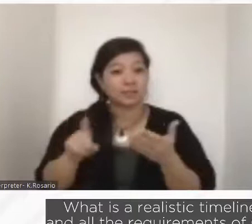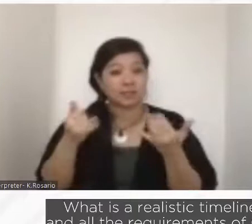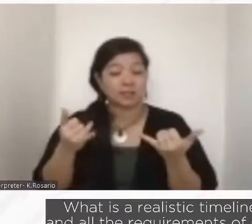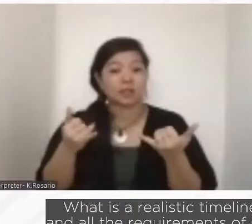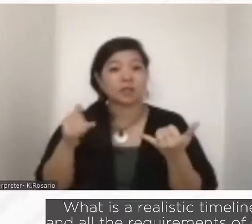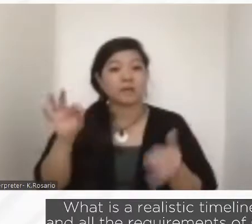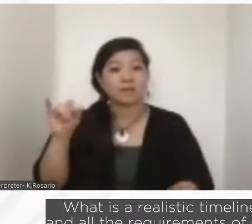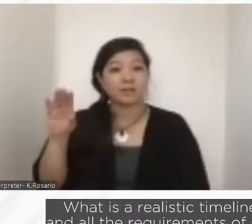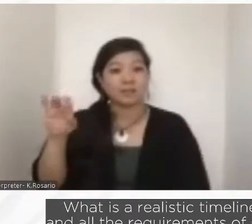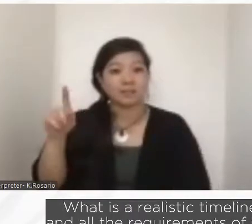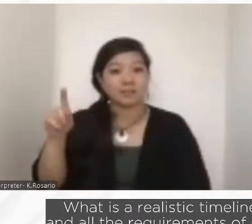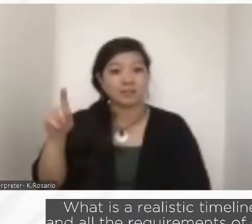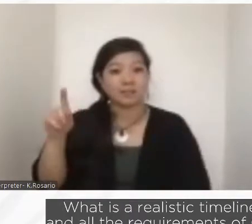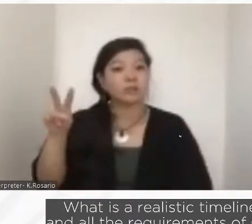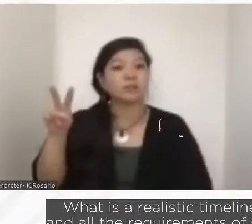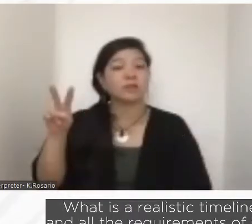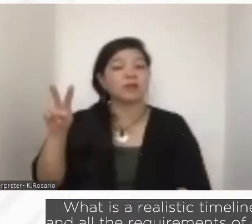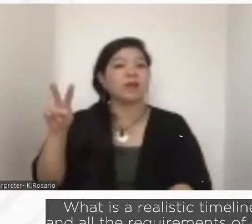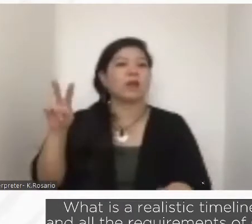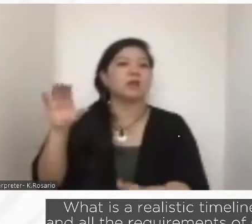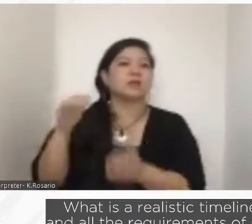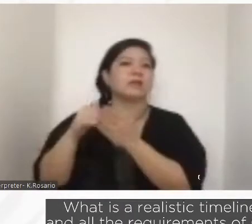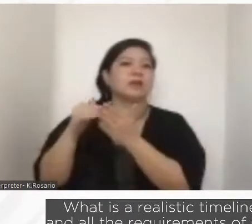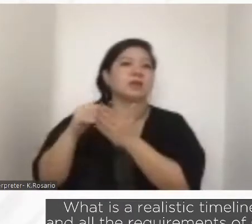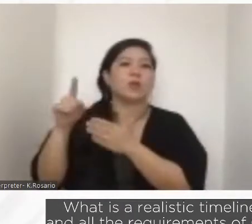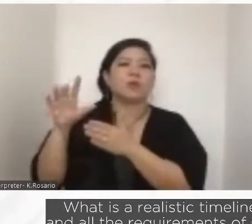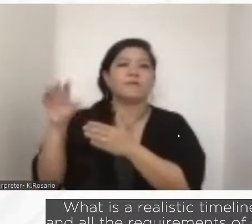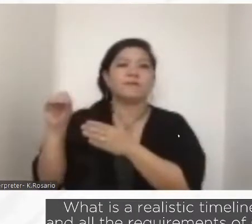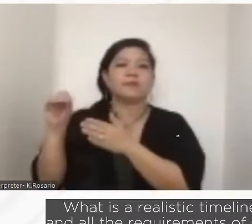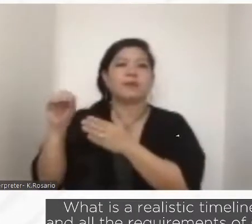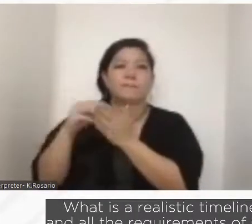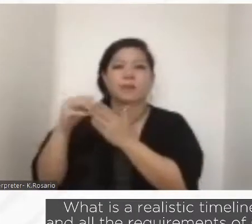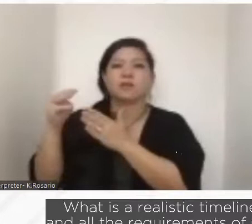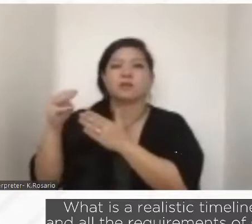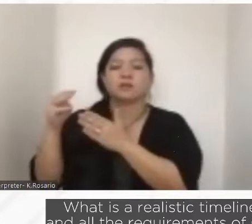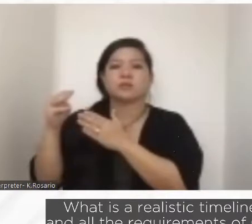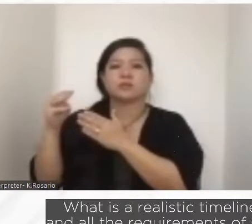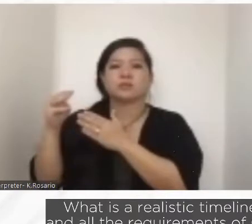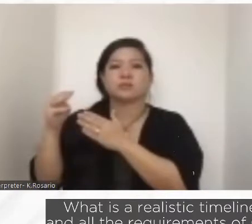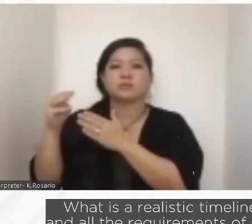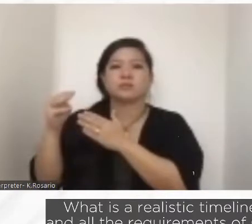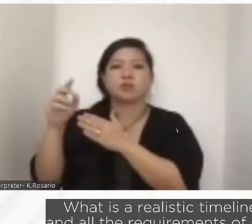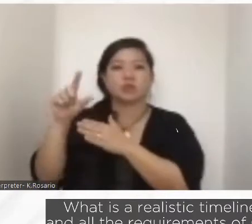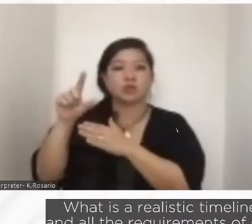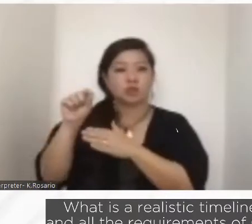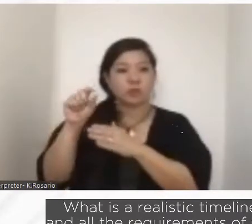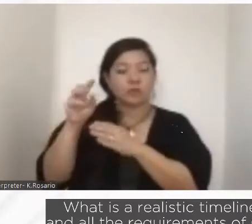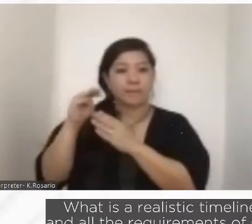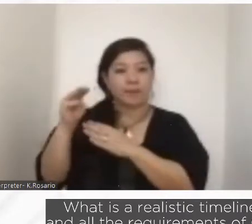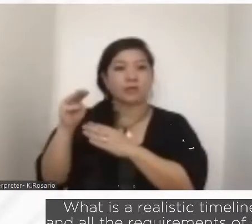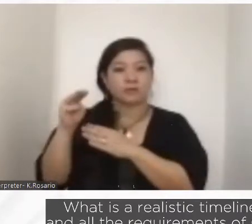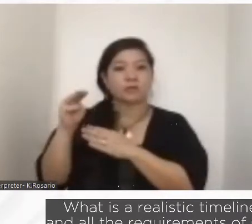that's 200,000 square feet, $150 million facility that can produce 20 million doses of vaccine in a